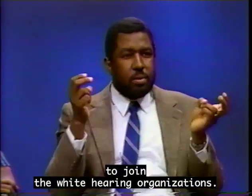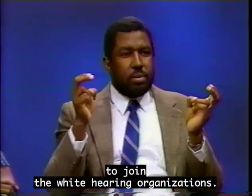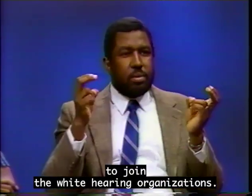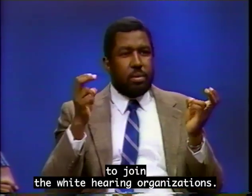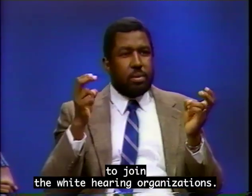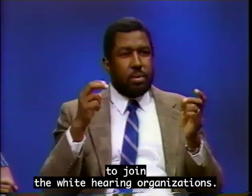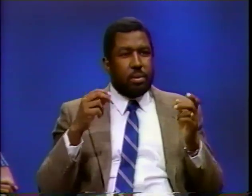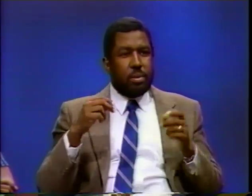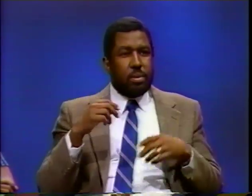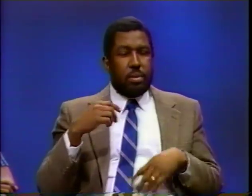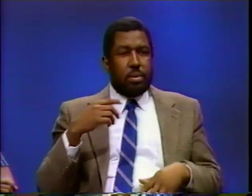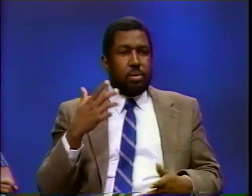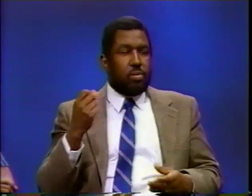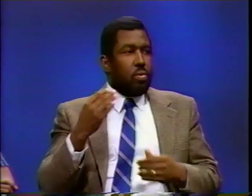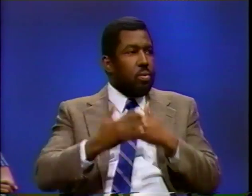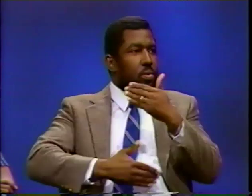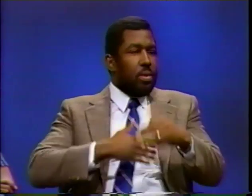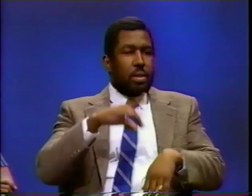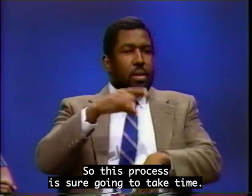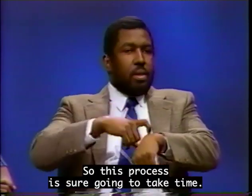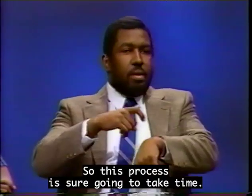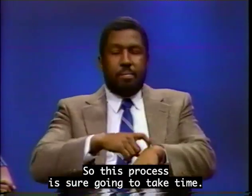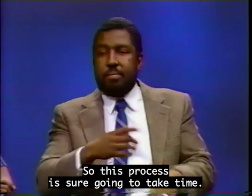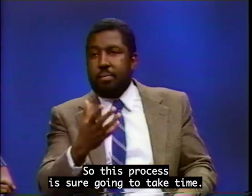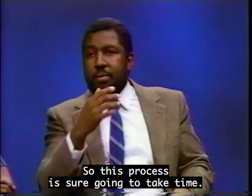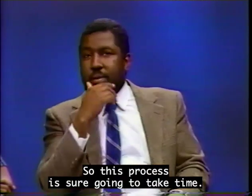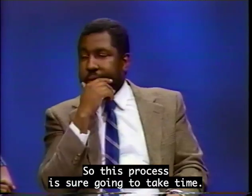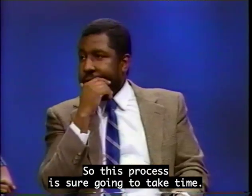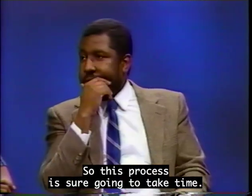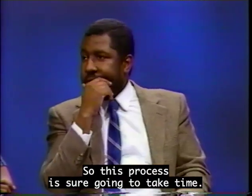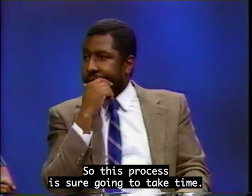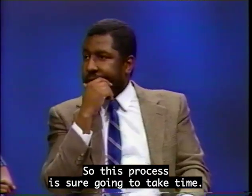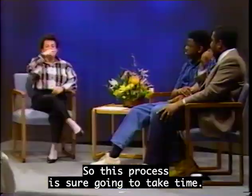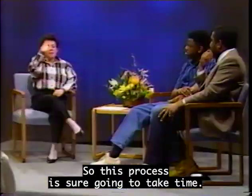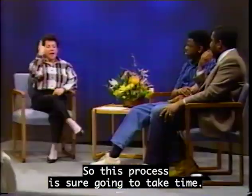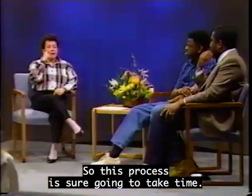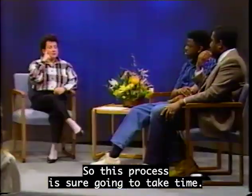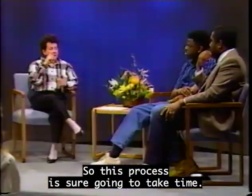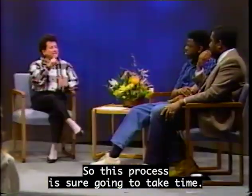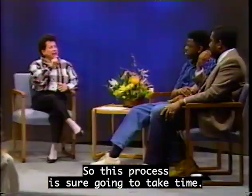organizations. And so this process is sure going to take time.